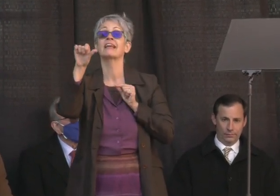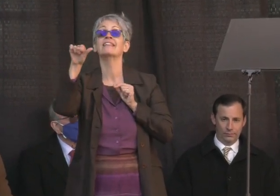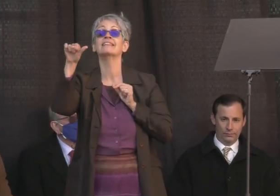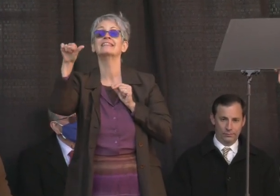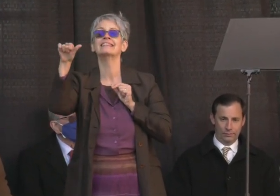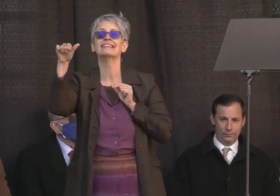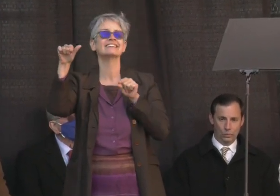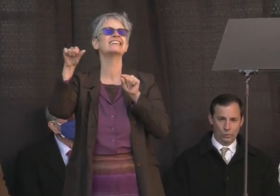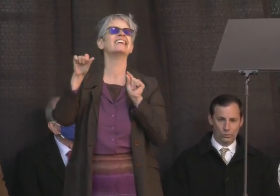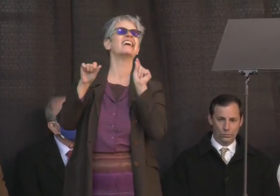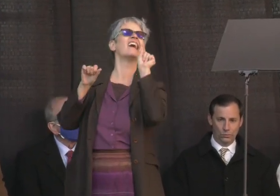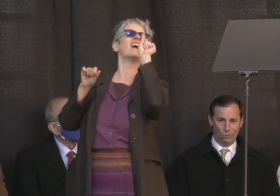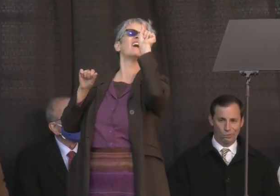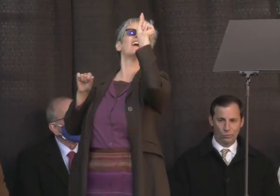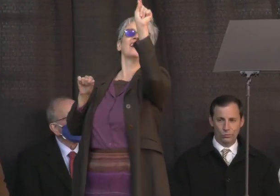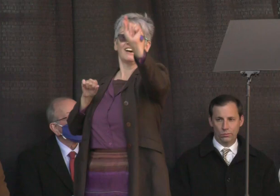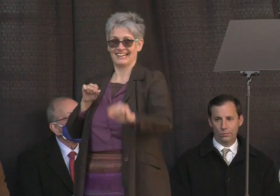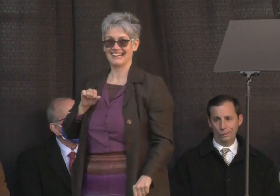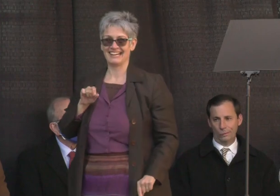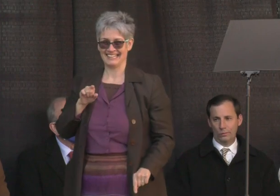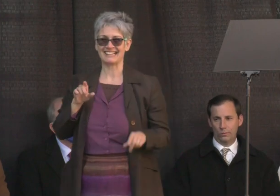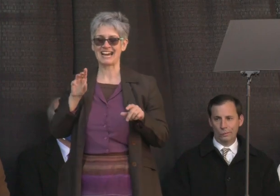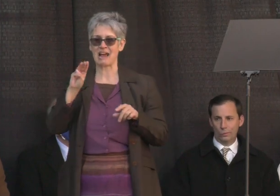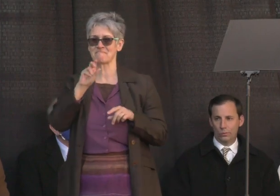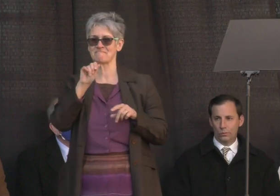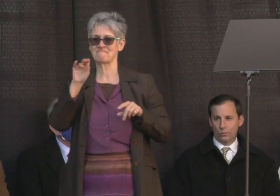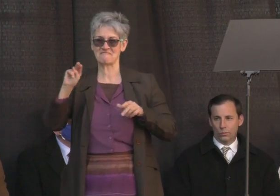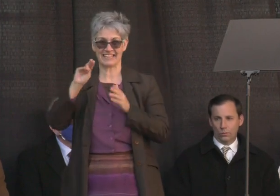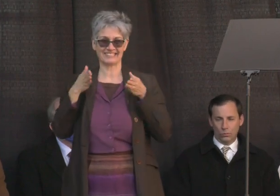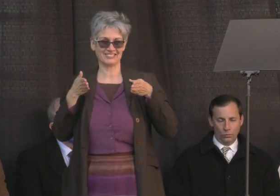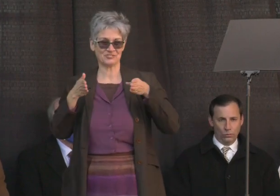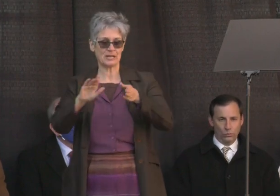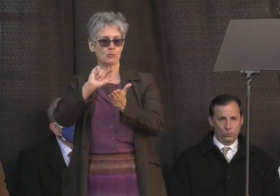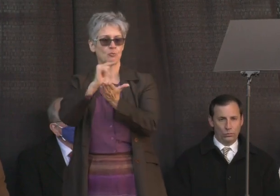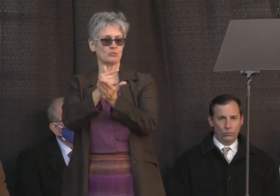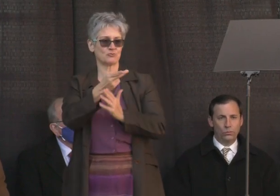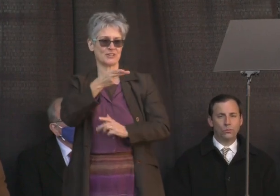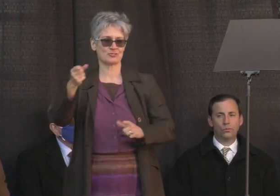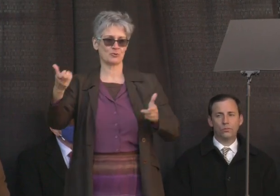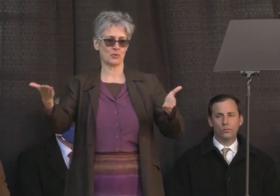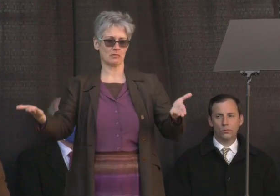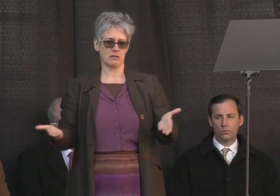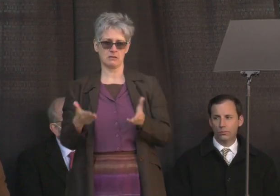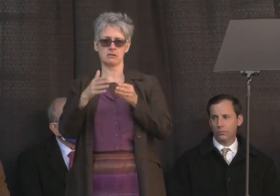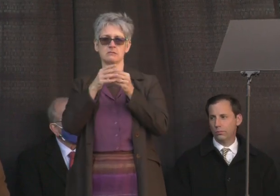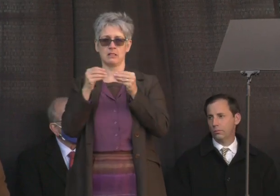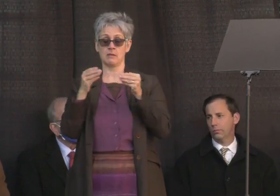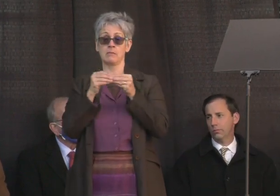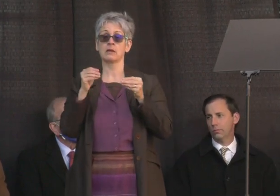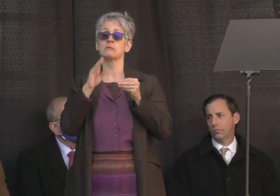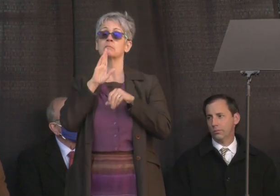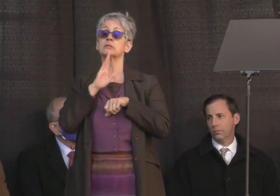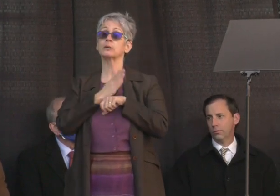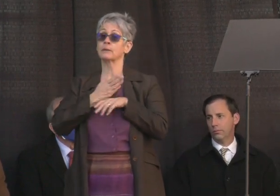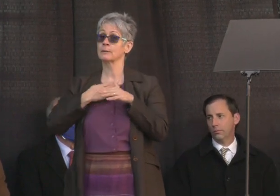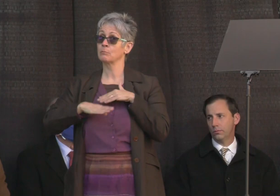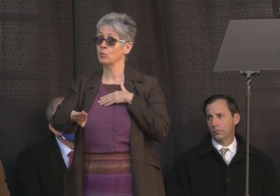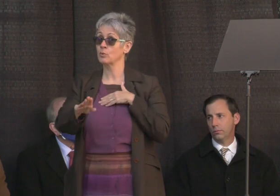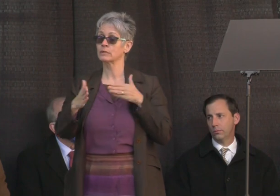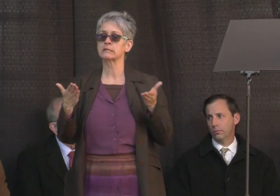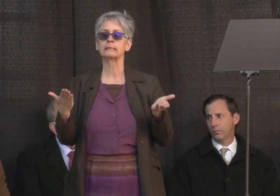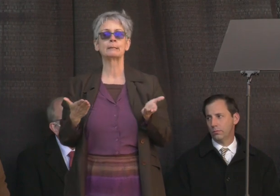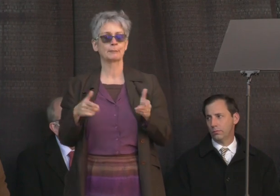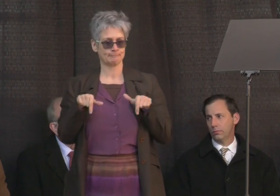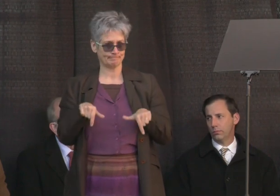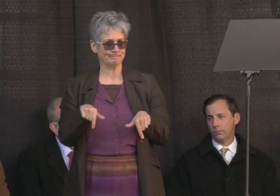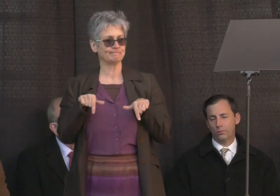this main street. It is the city that I graduated from high school from. It is the city where my daughter was born. It was the